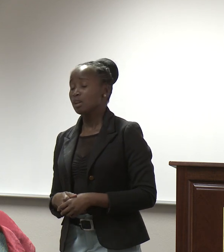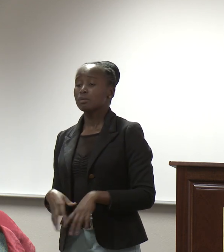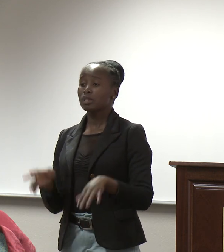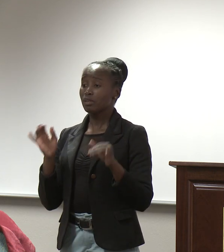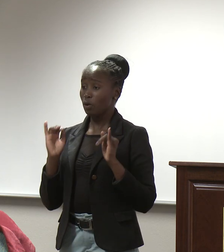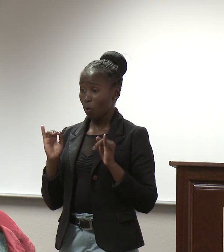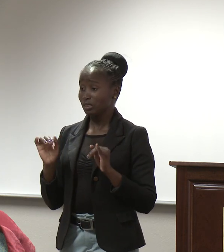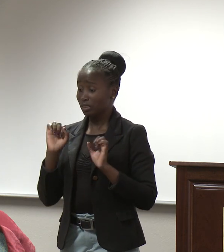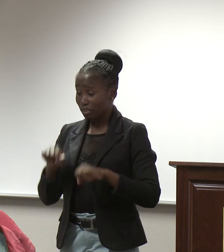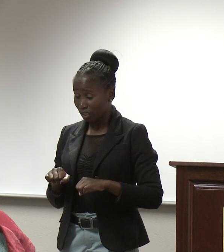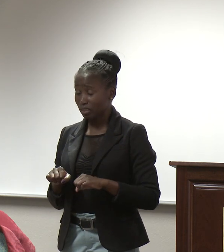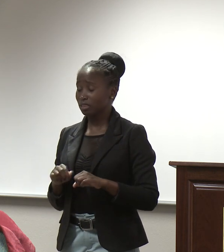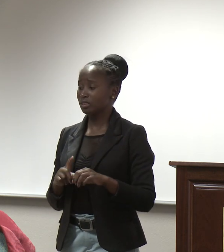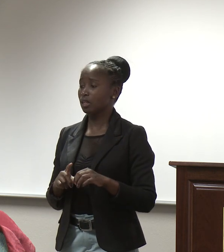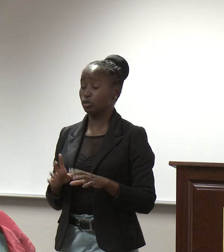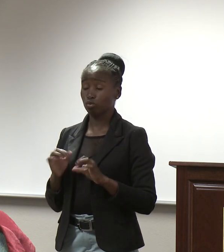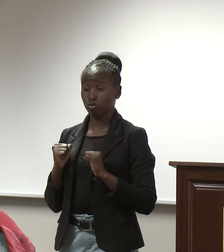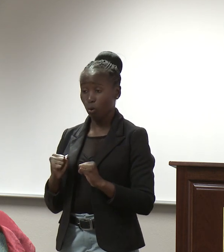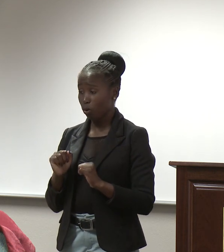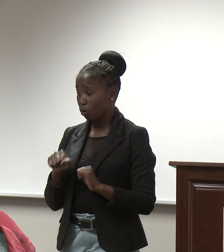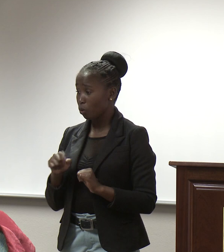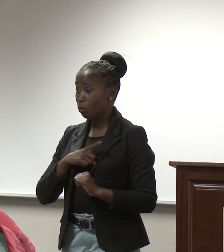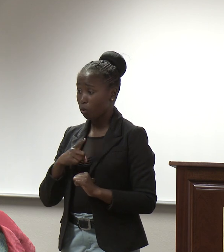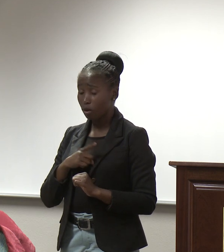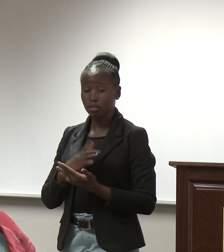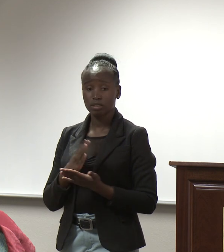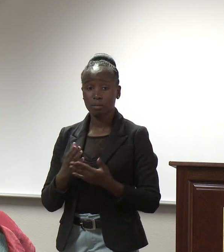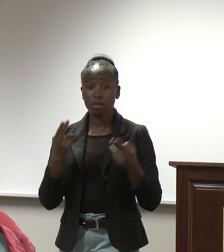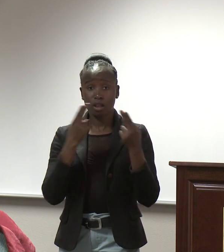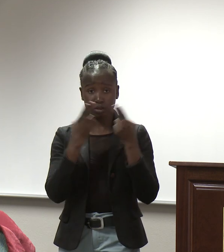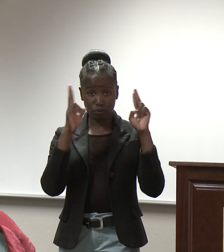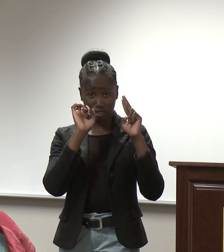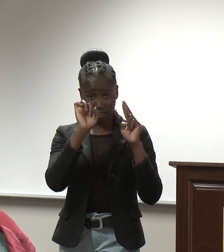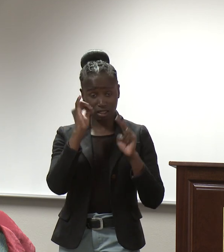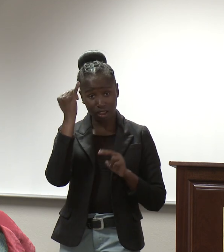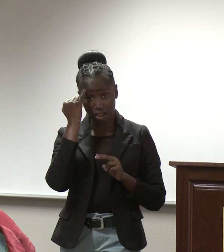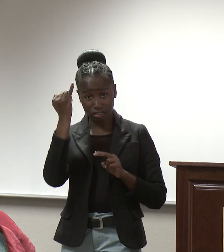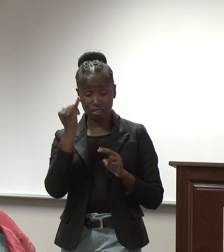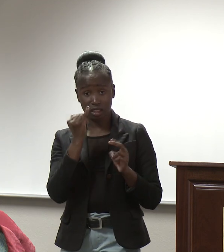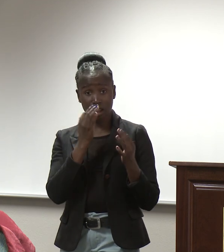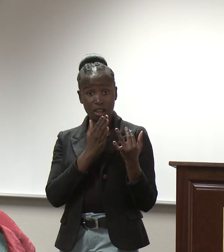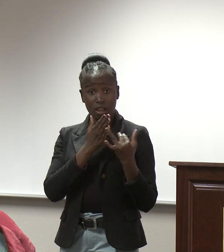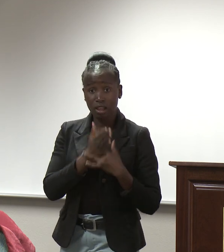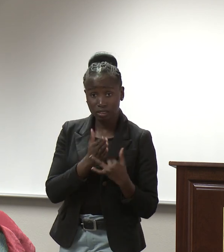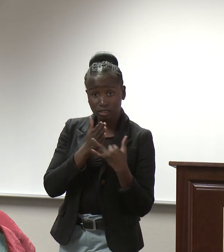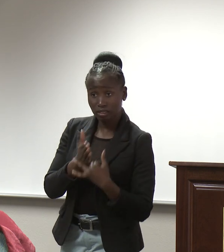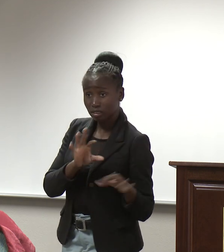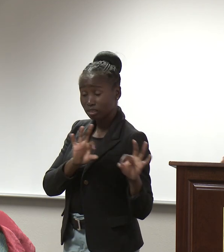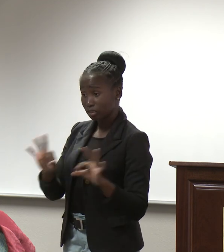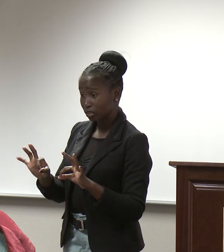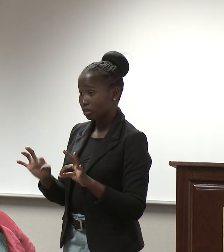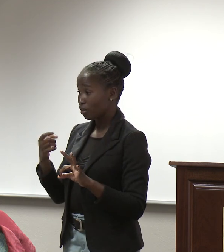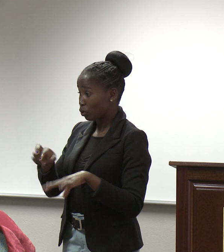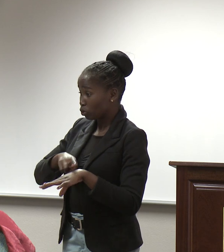Why? Because the idea that the university was inaccessible to people that were